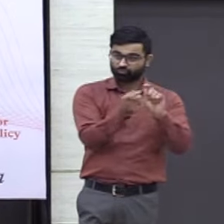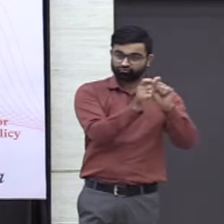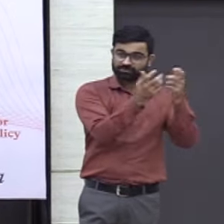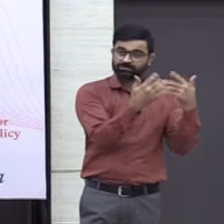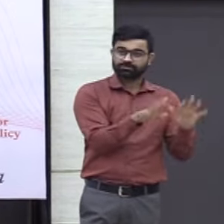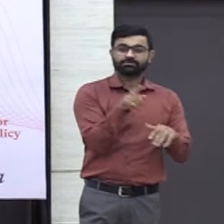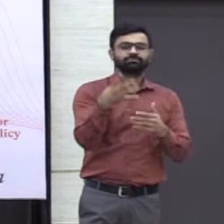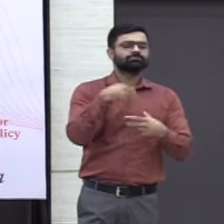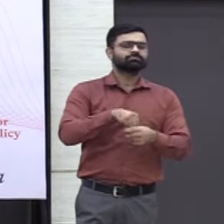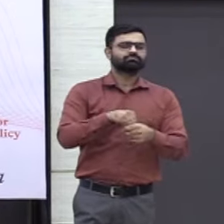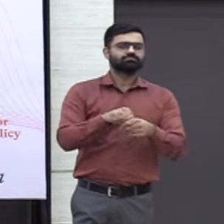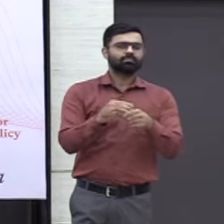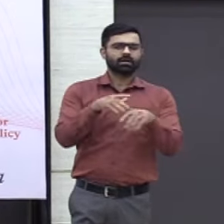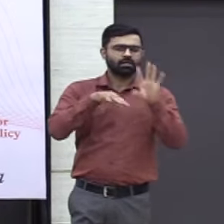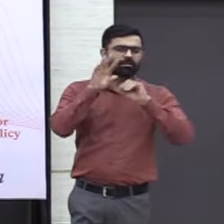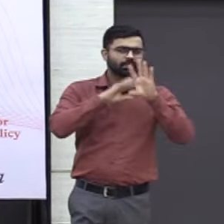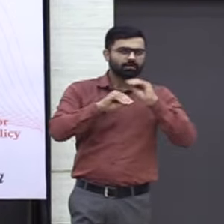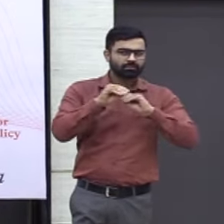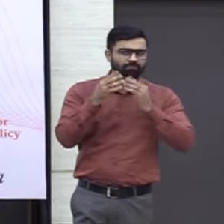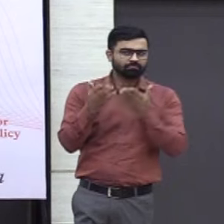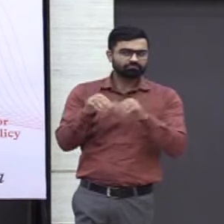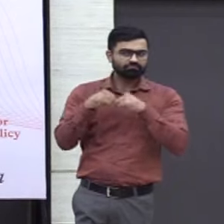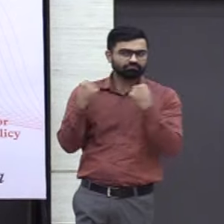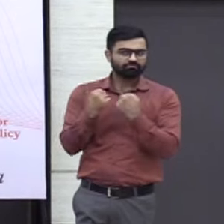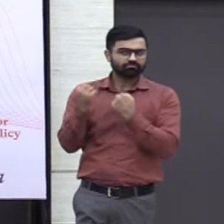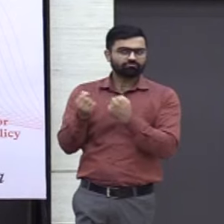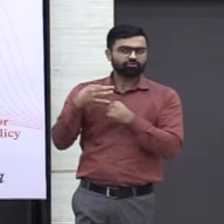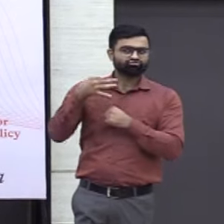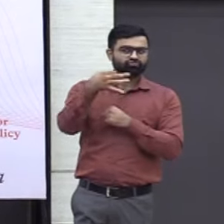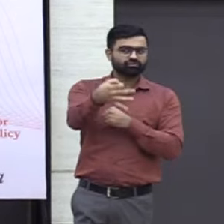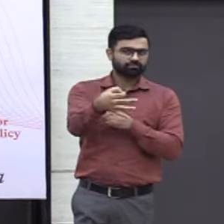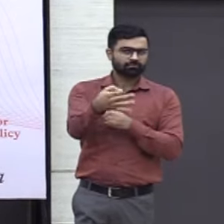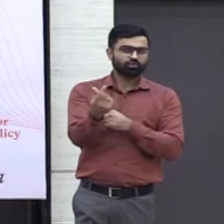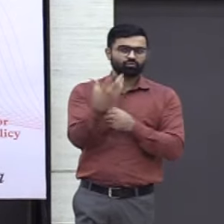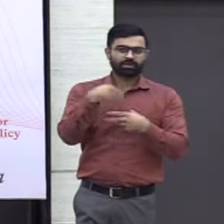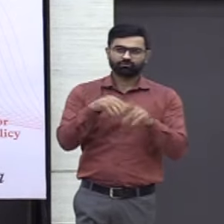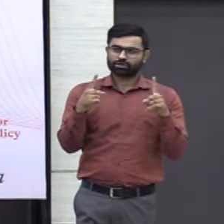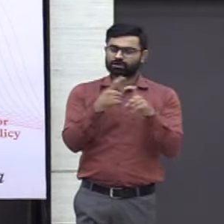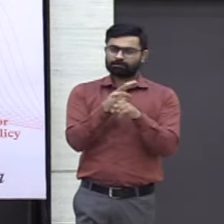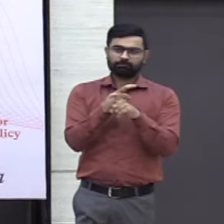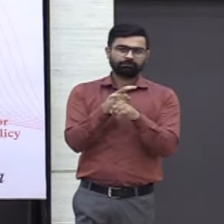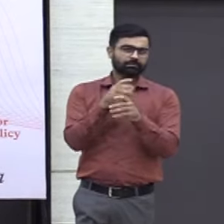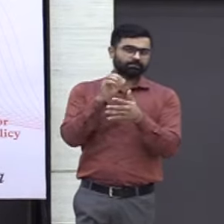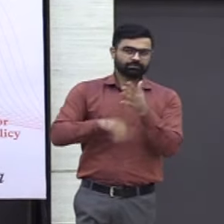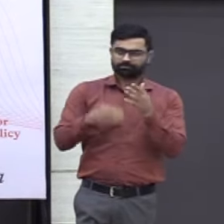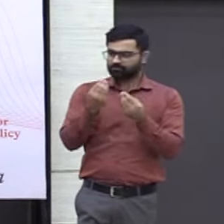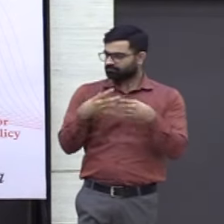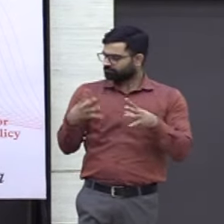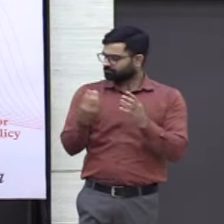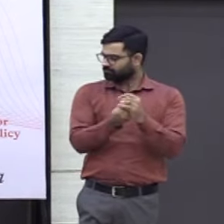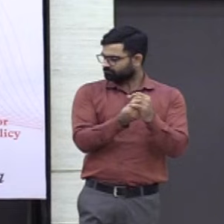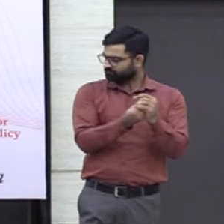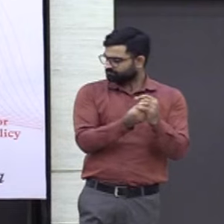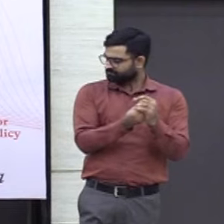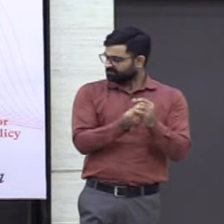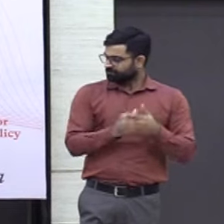implemented, and what could be the lessons that we can learn potentially in future so that the conflict is avoided? We'll take a few together because there's